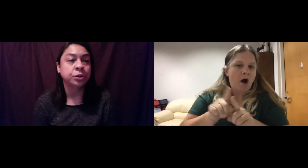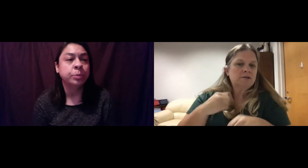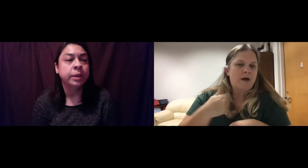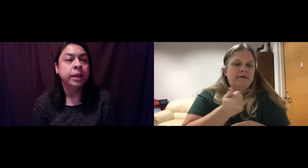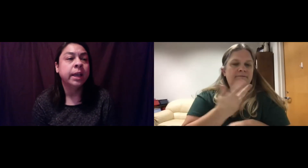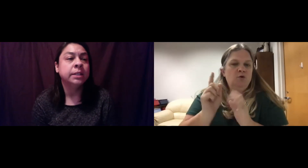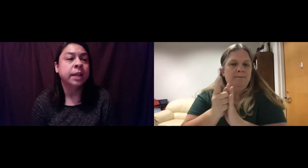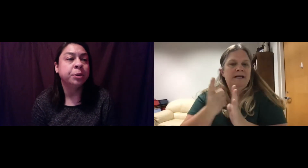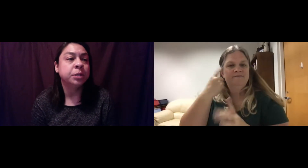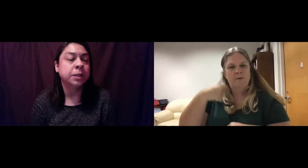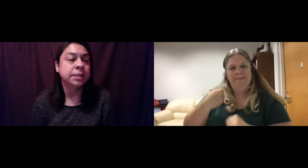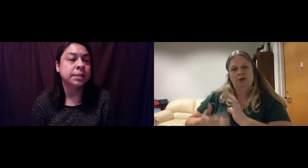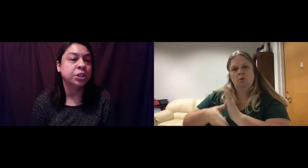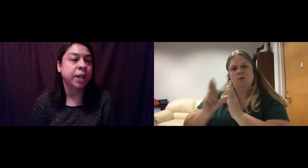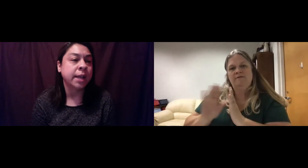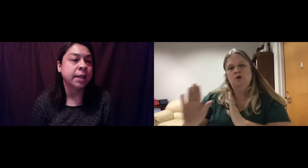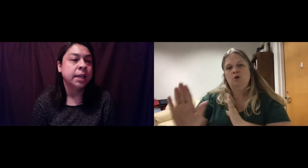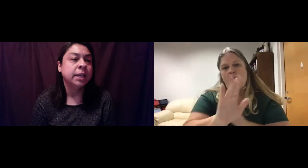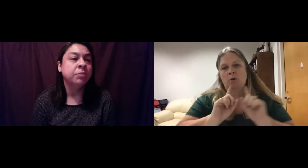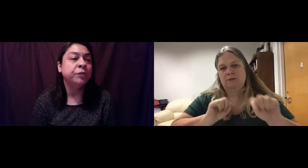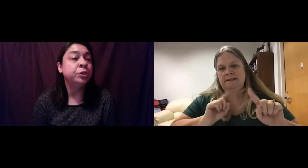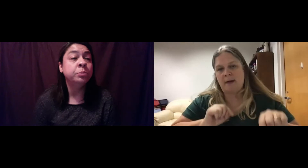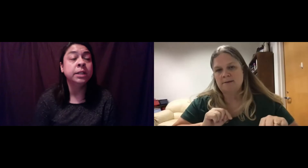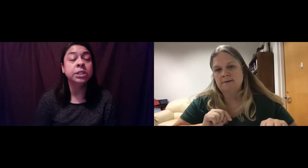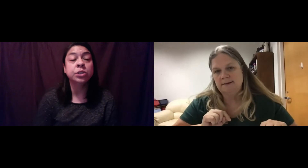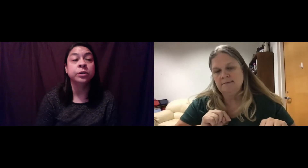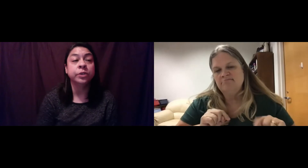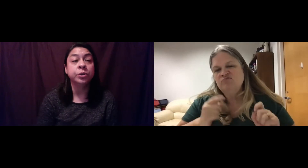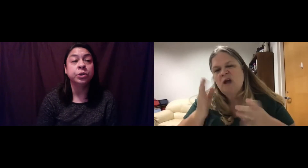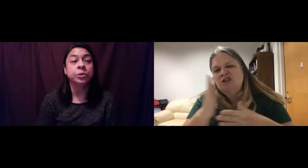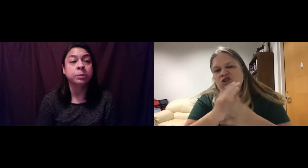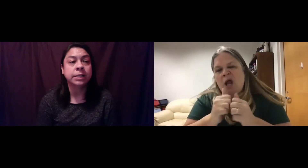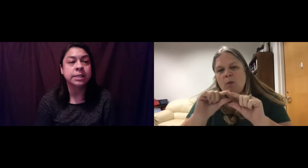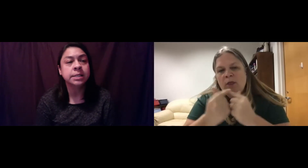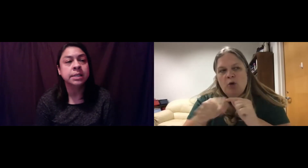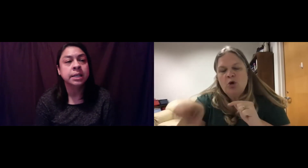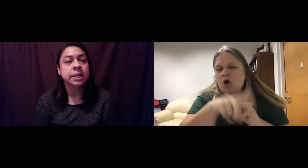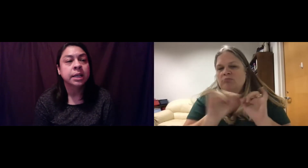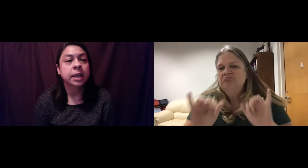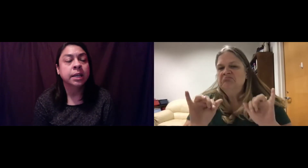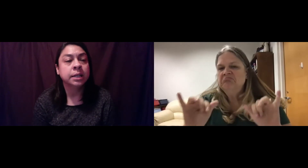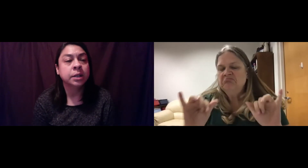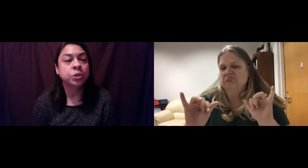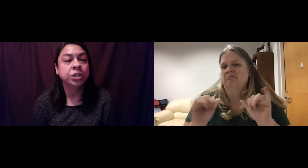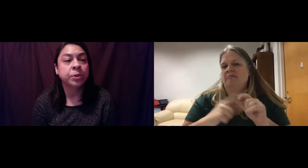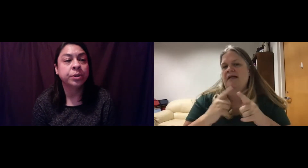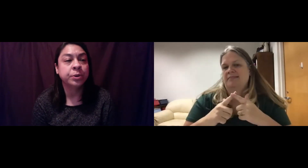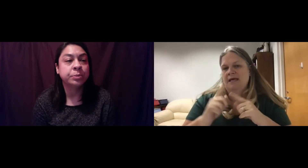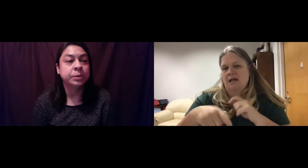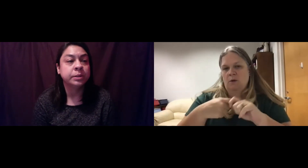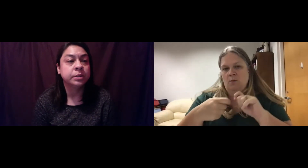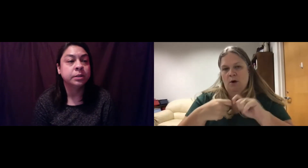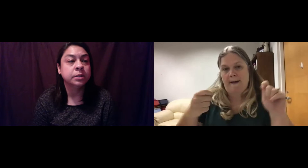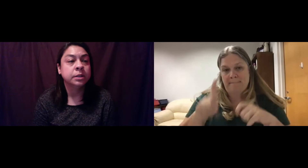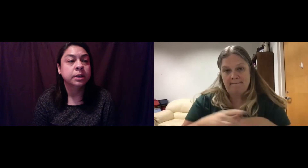large group and type your responses in the chat. Give me a few minutes to review your responses, and we'll share with the